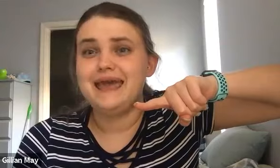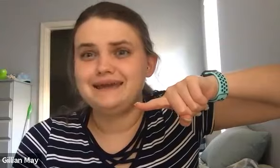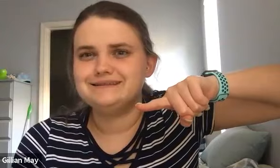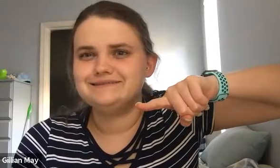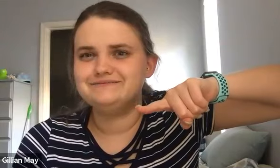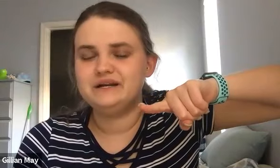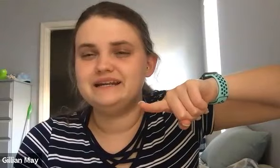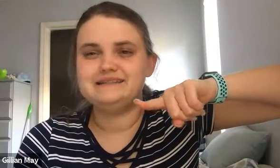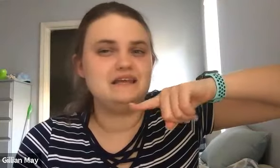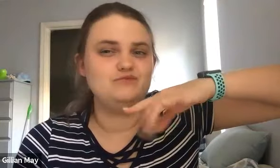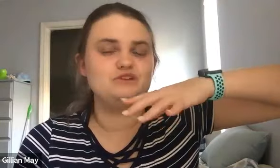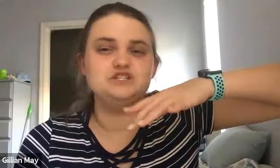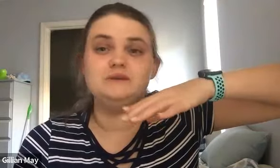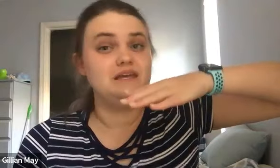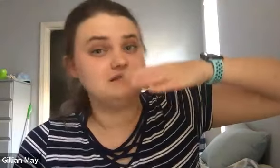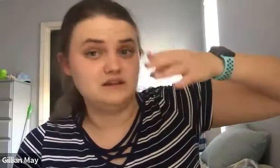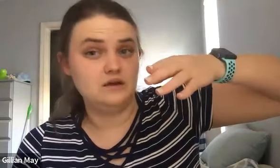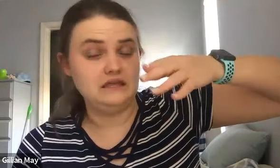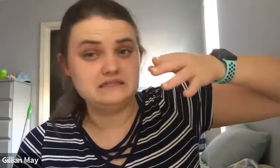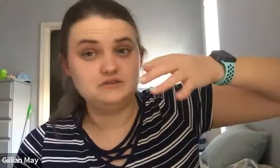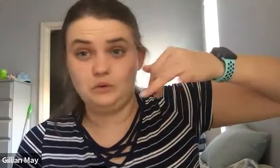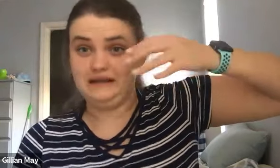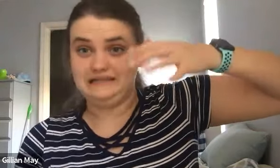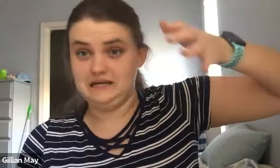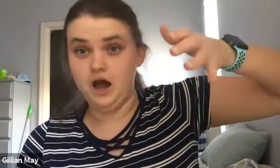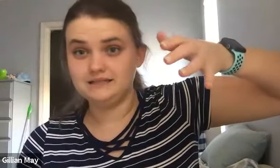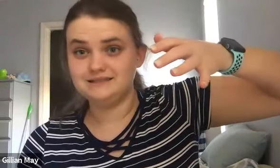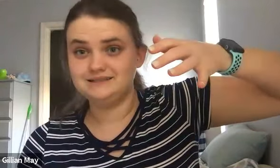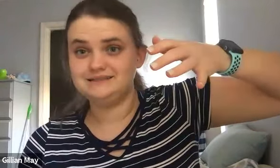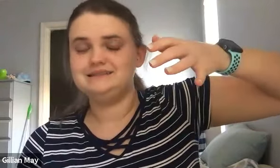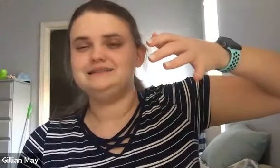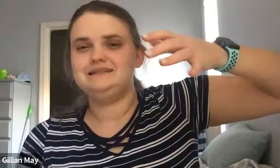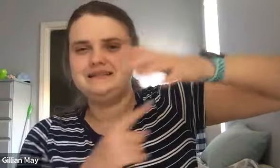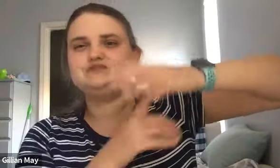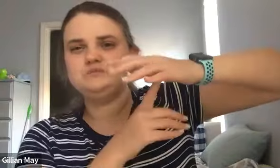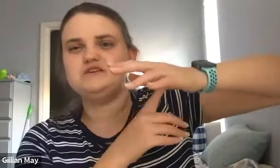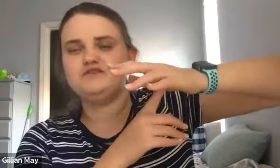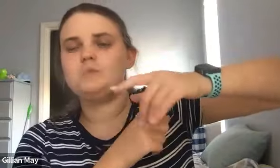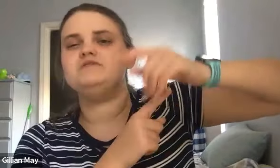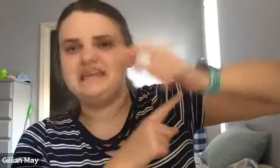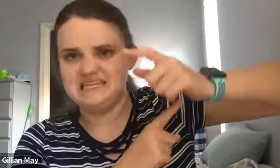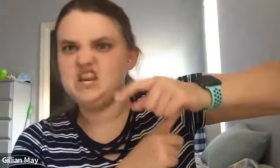ain't when it really should be isn't, or is not. This would be the form of is not,